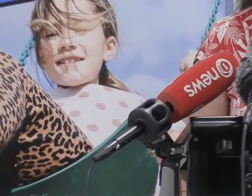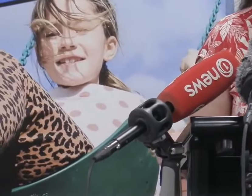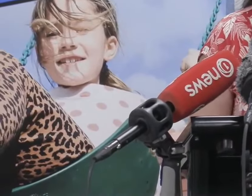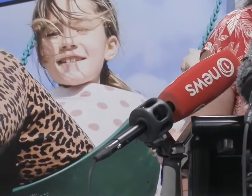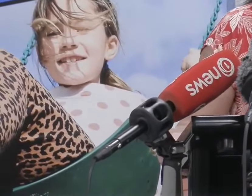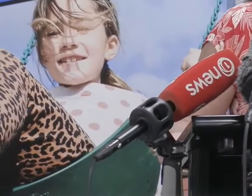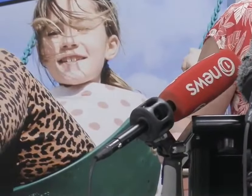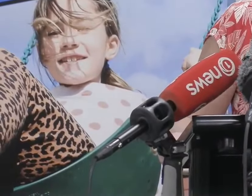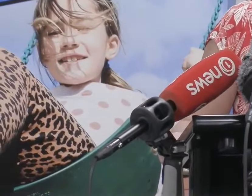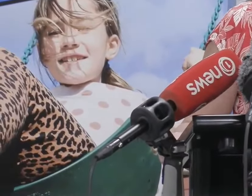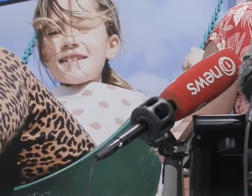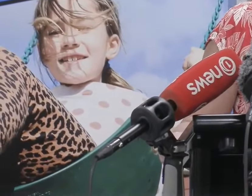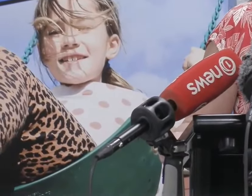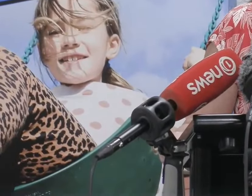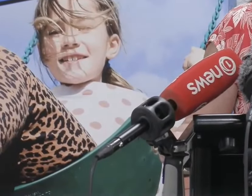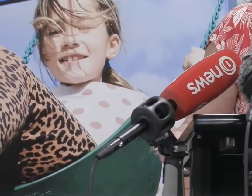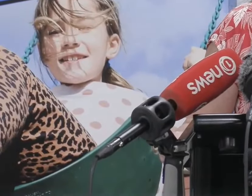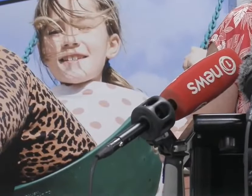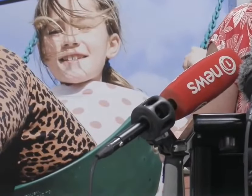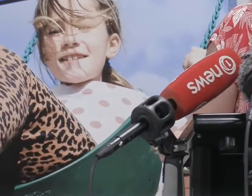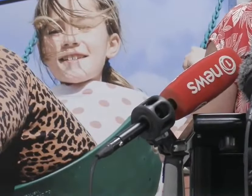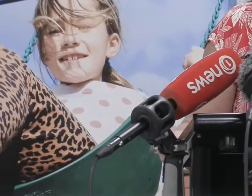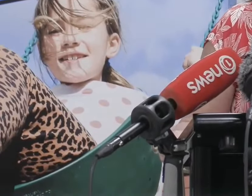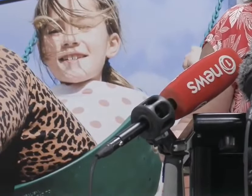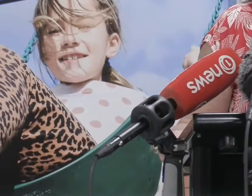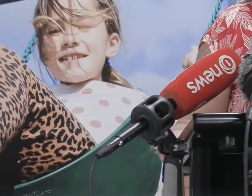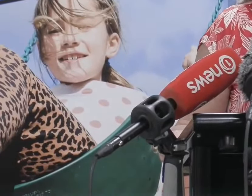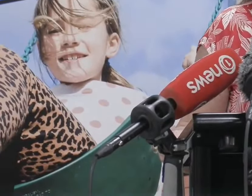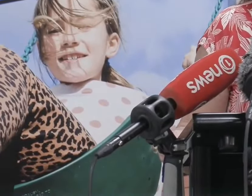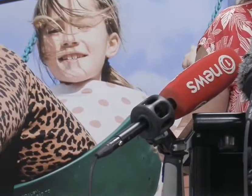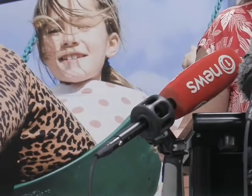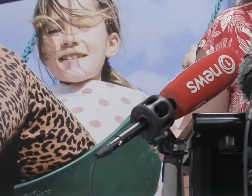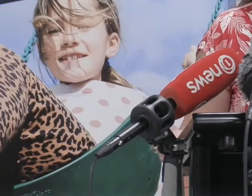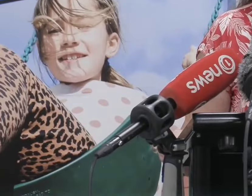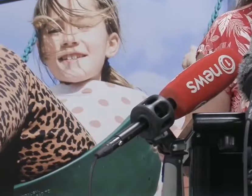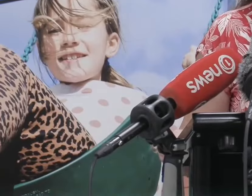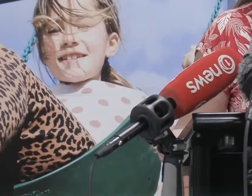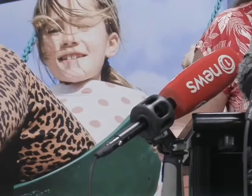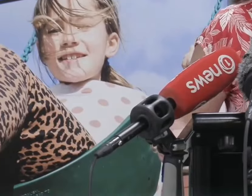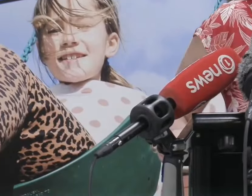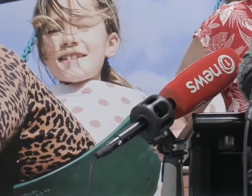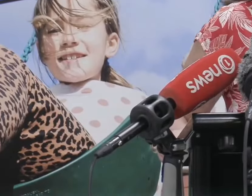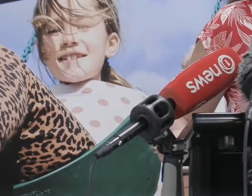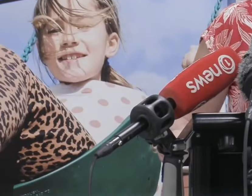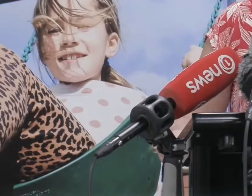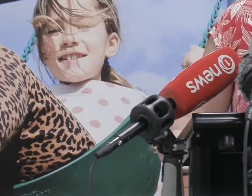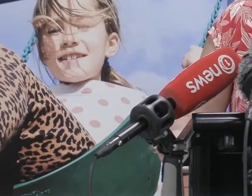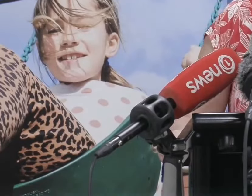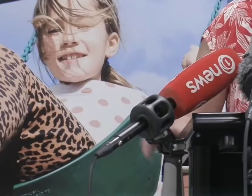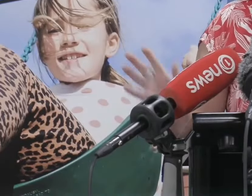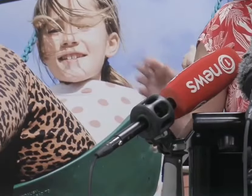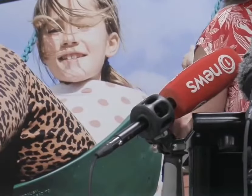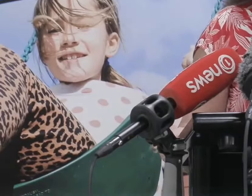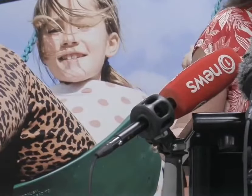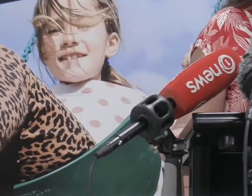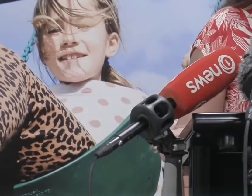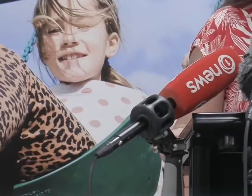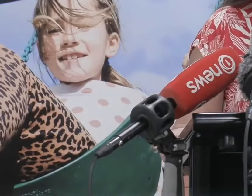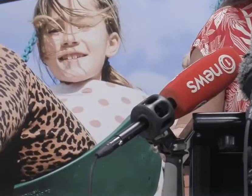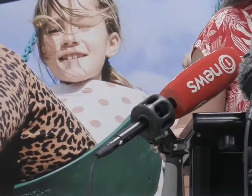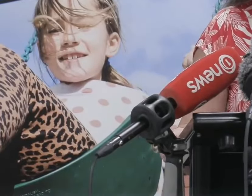for coming. Today I'm joined virtually by our Care in the Community Lead, Dr Joe Bowen, on